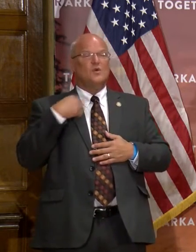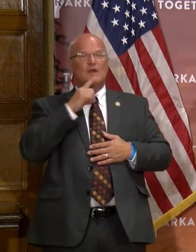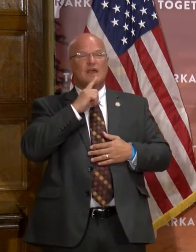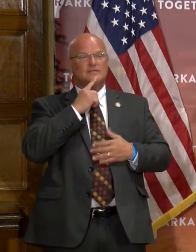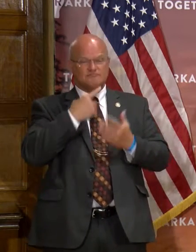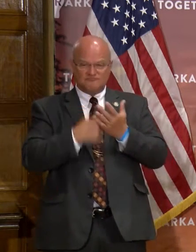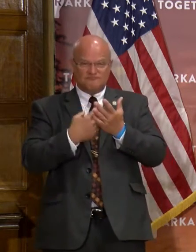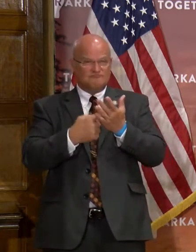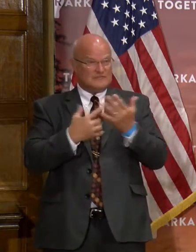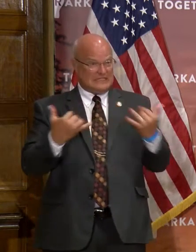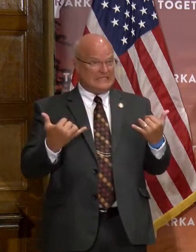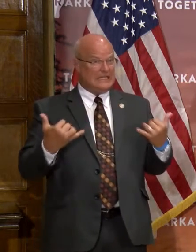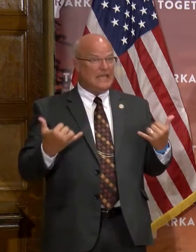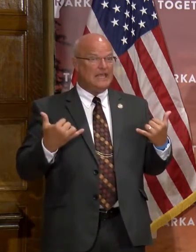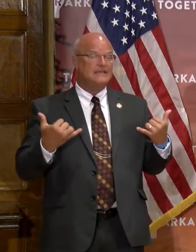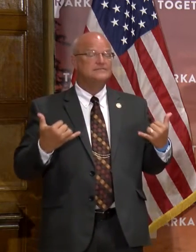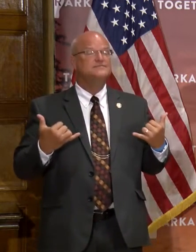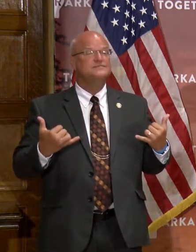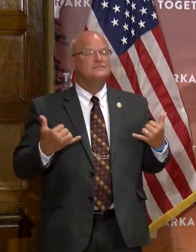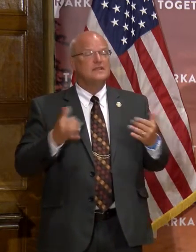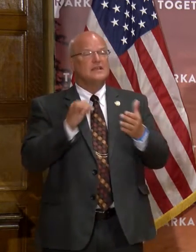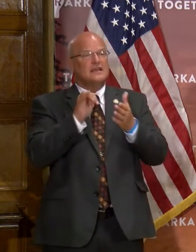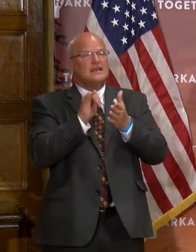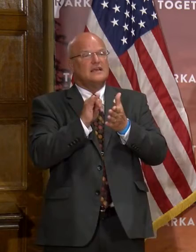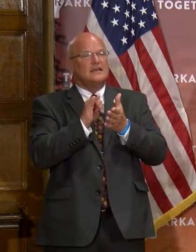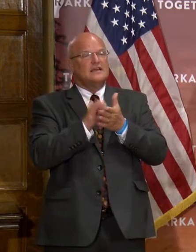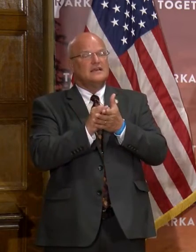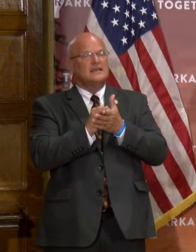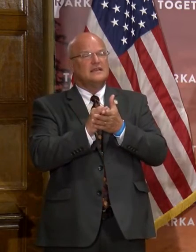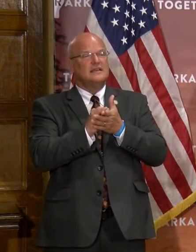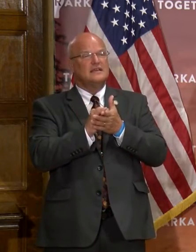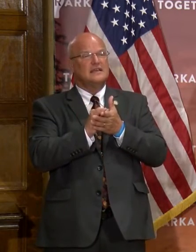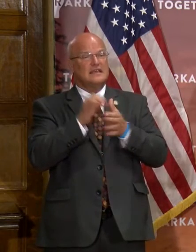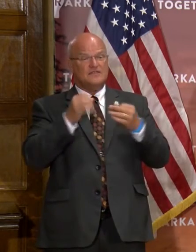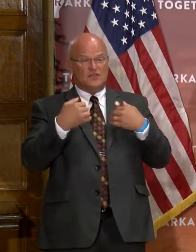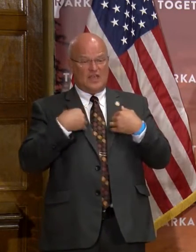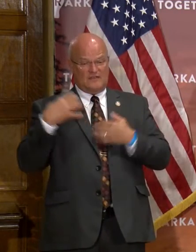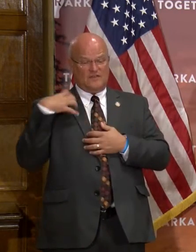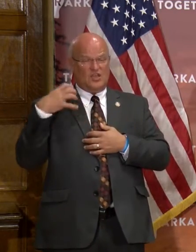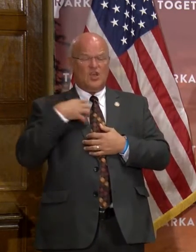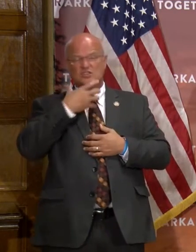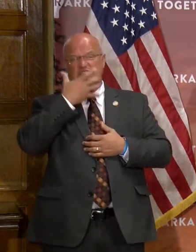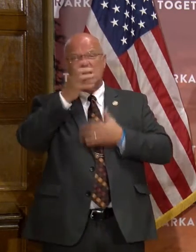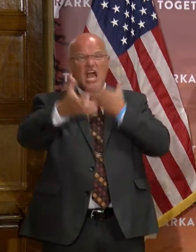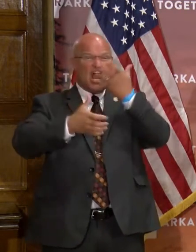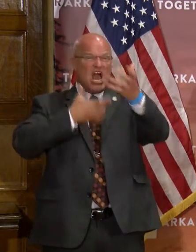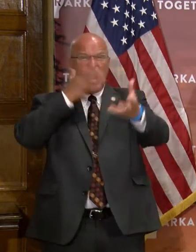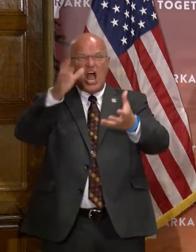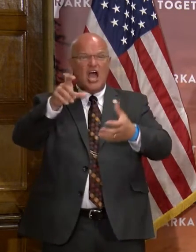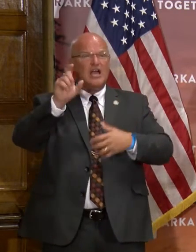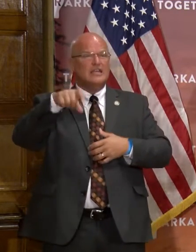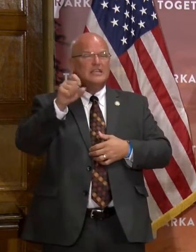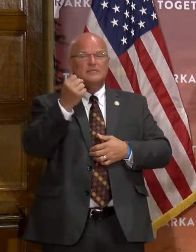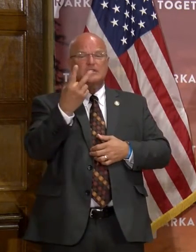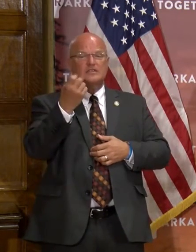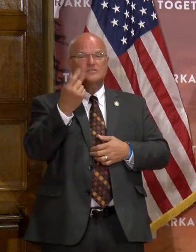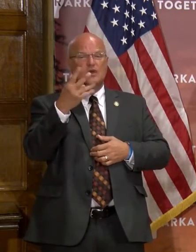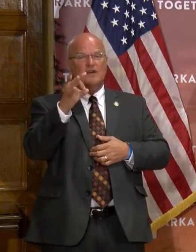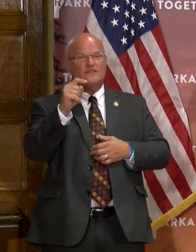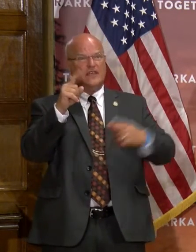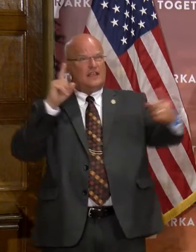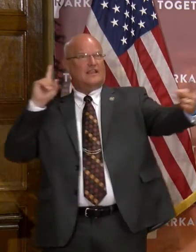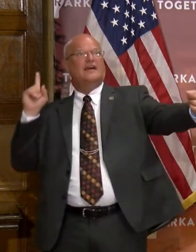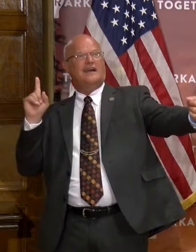actually discussed that today, that, if you've got a coach that's yelling at the players, he needs to be 12 feet away from